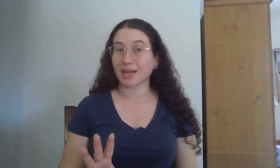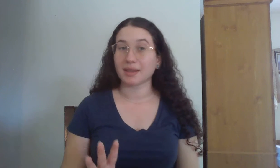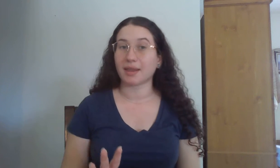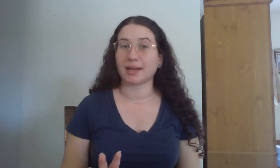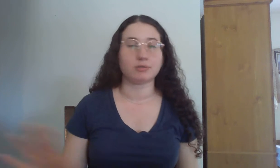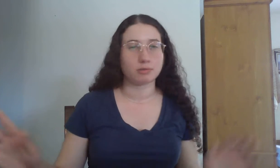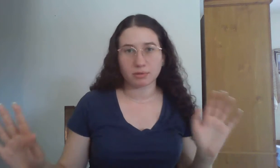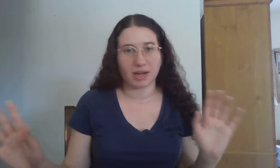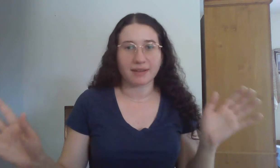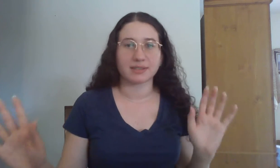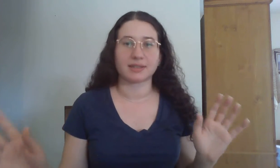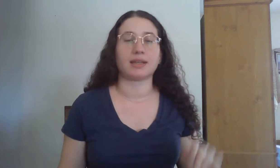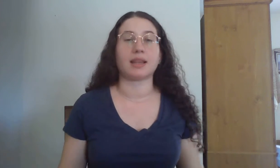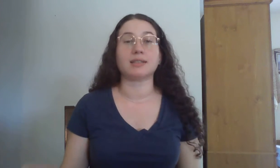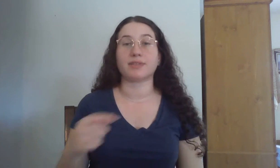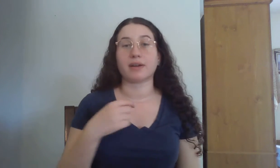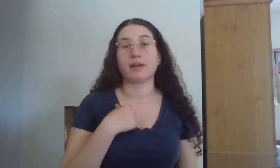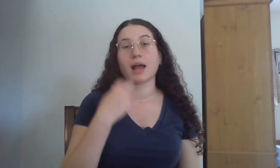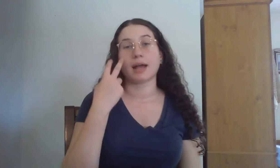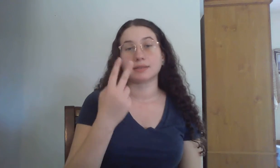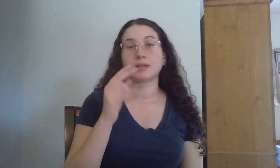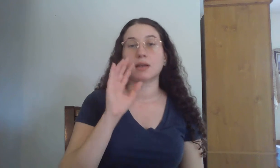sign that. You don't have to sign the classifier.